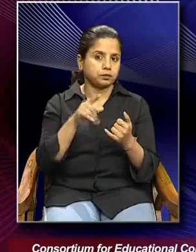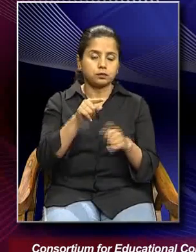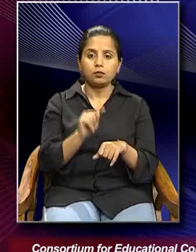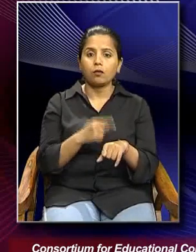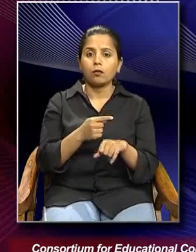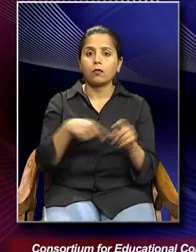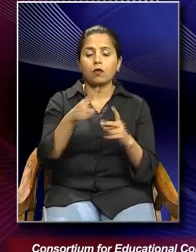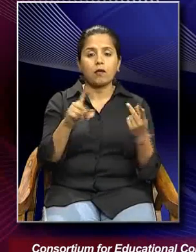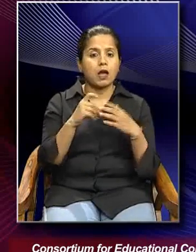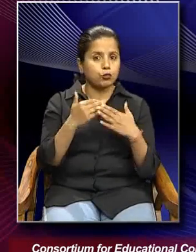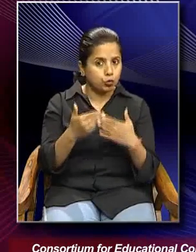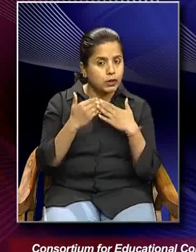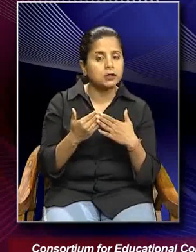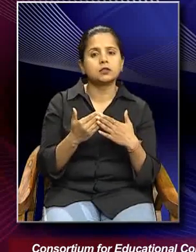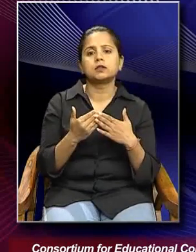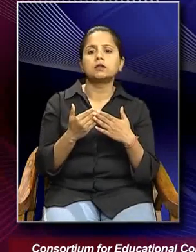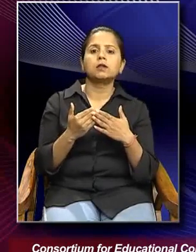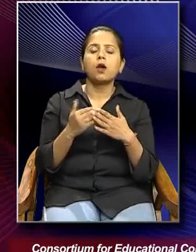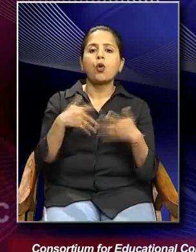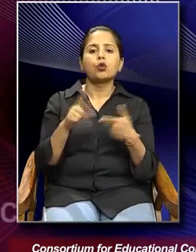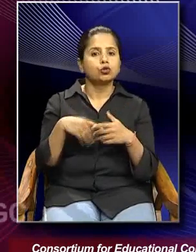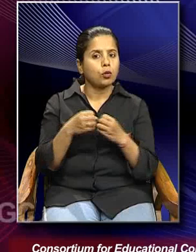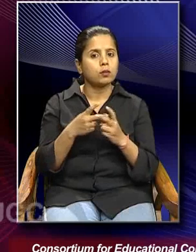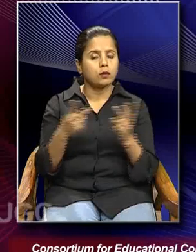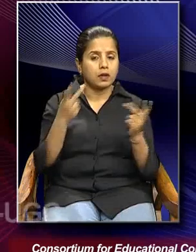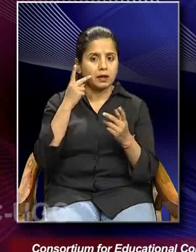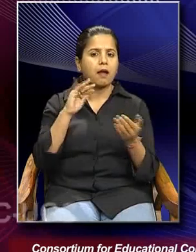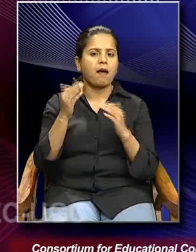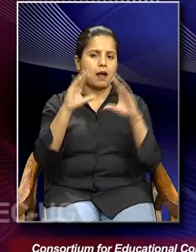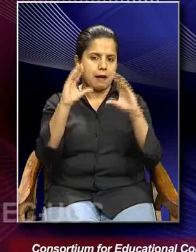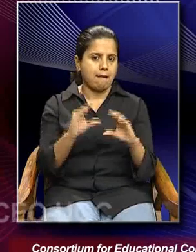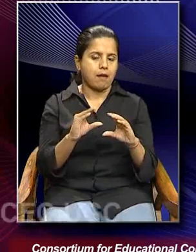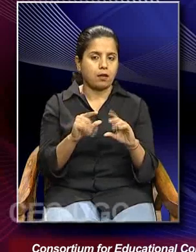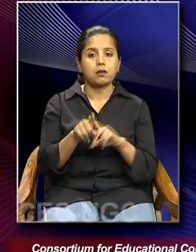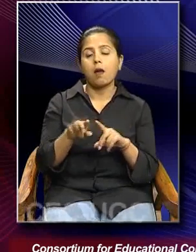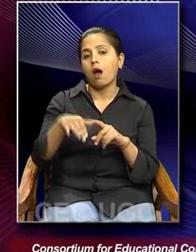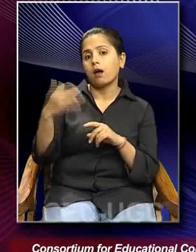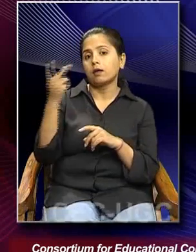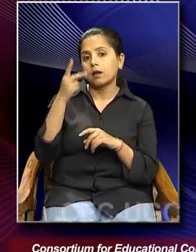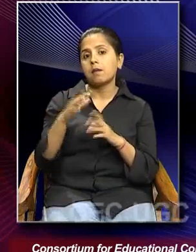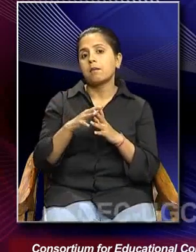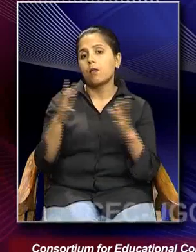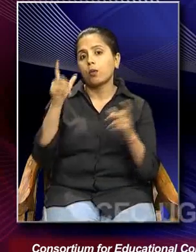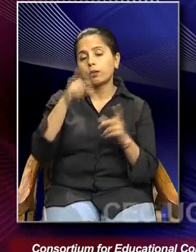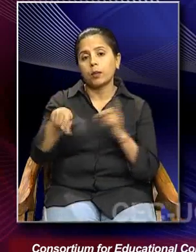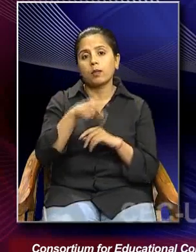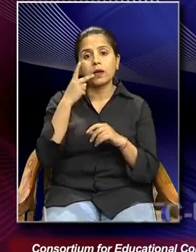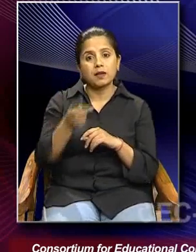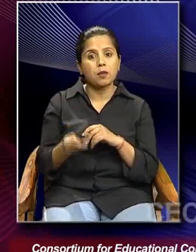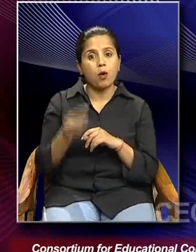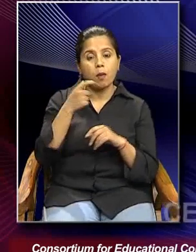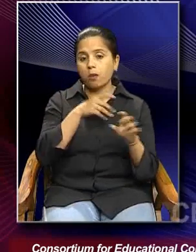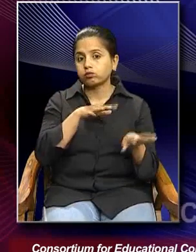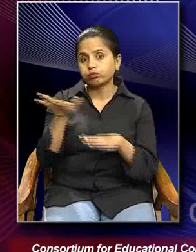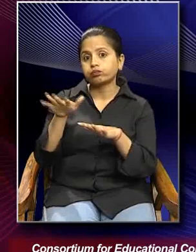opportunities of education and employment are relatively less. On the other hand, majority of the magnet, actually the places